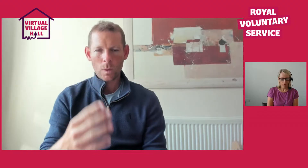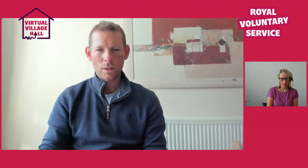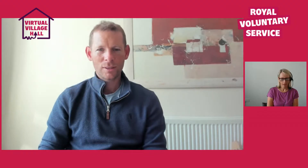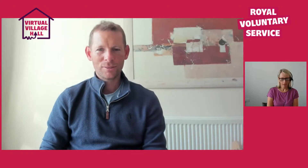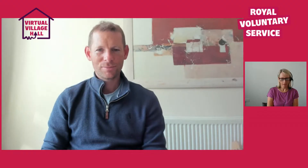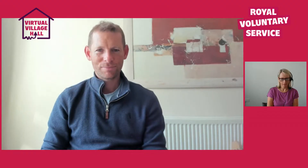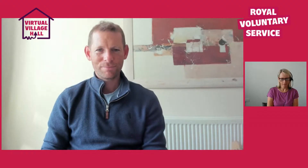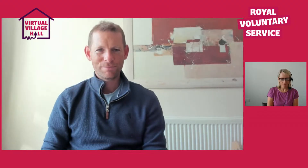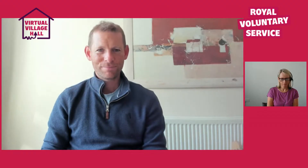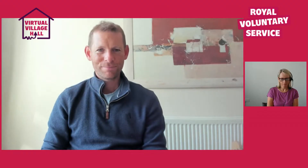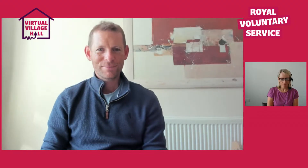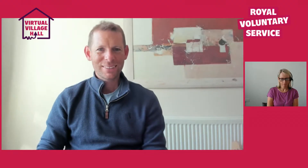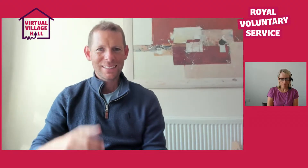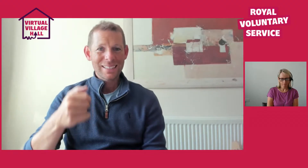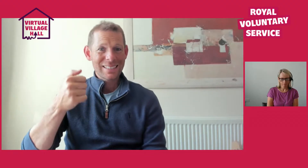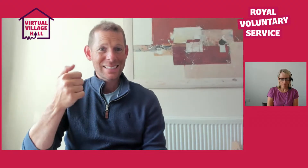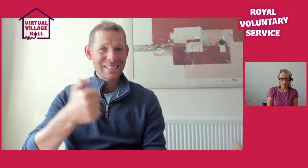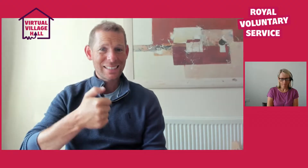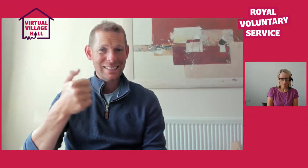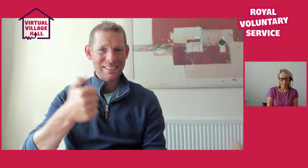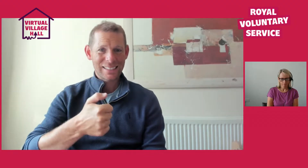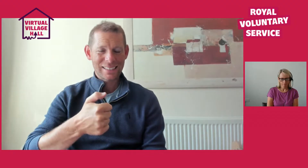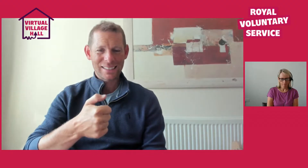Number 4 again.